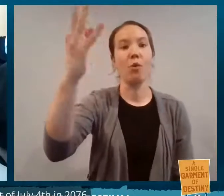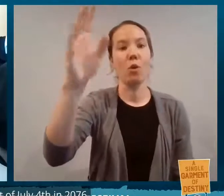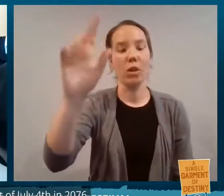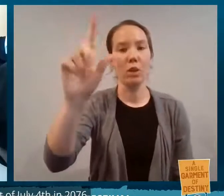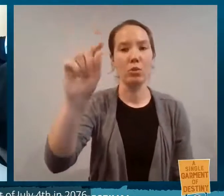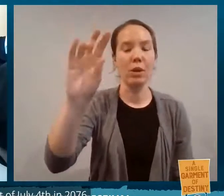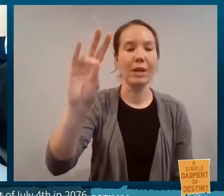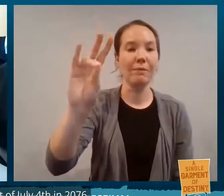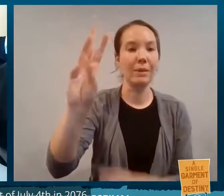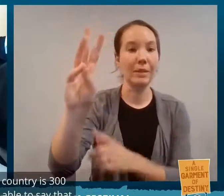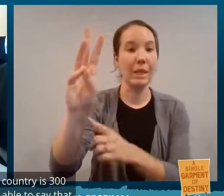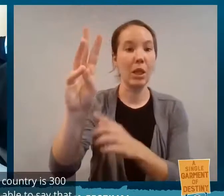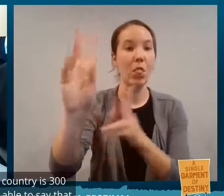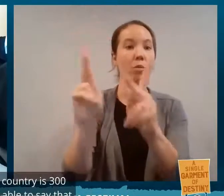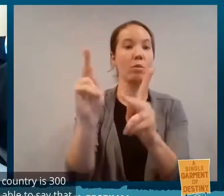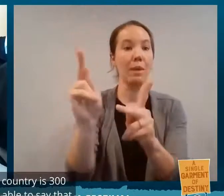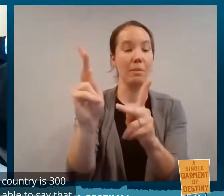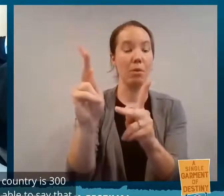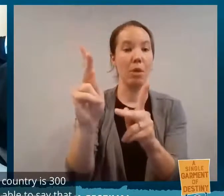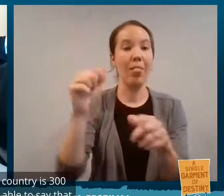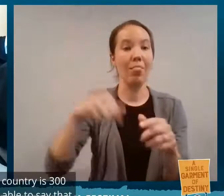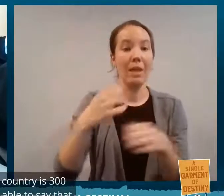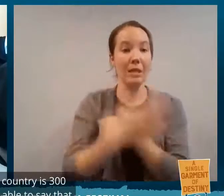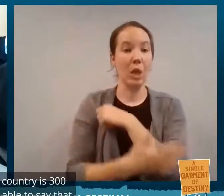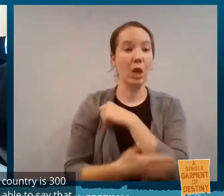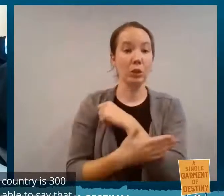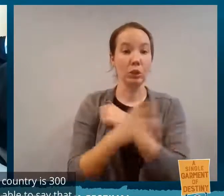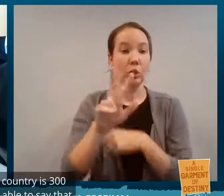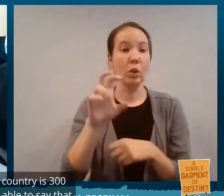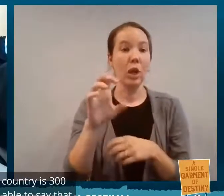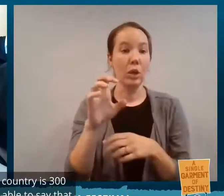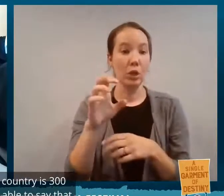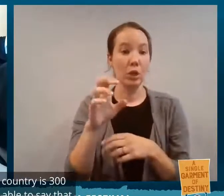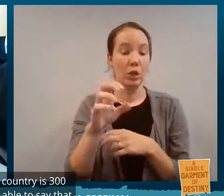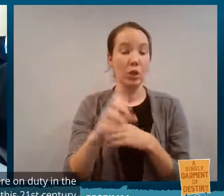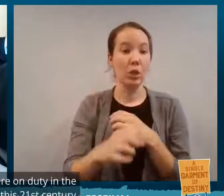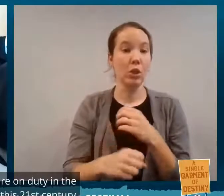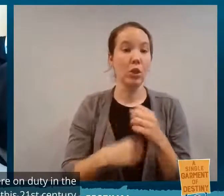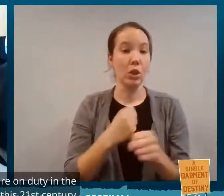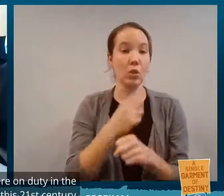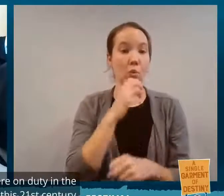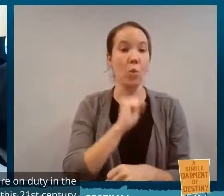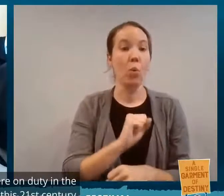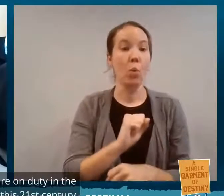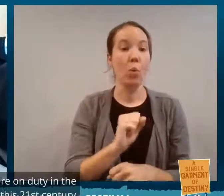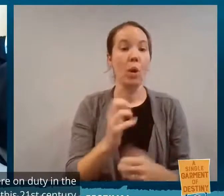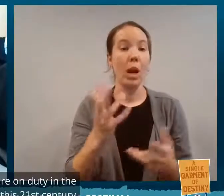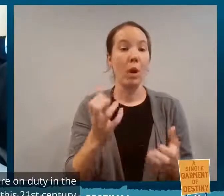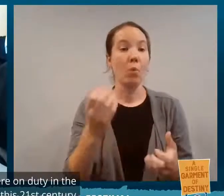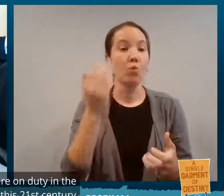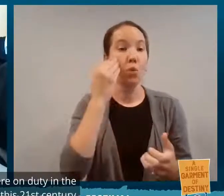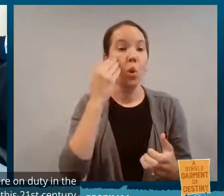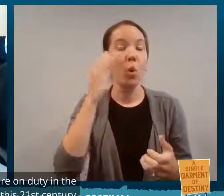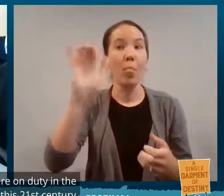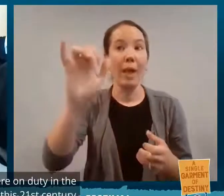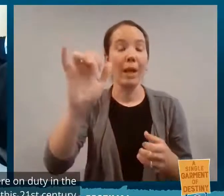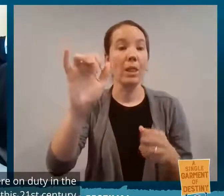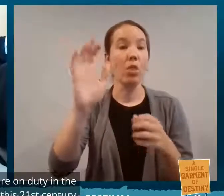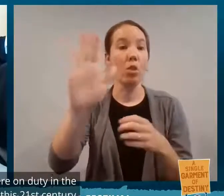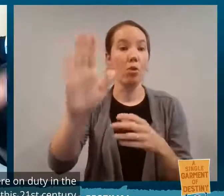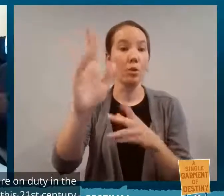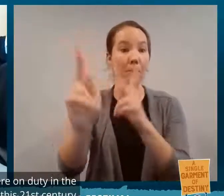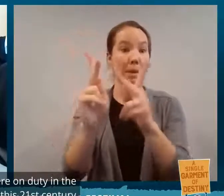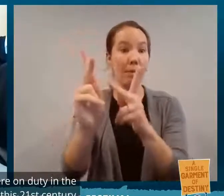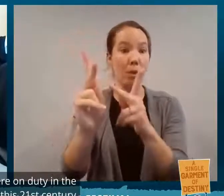in 2076, when this country is 300 years, to be able to say that when we were on duty in